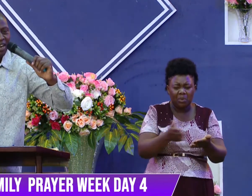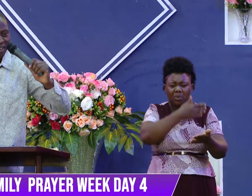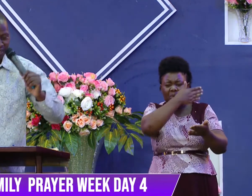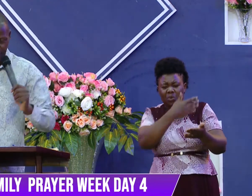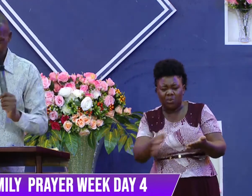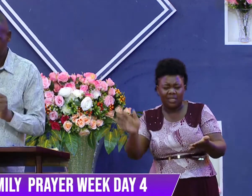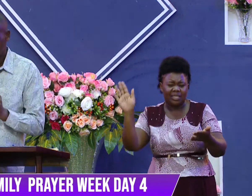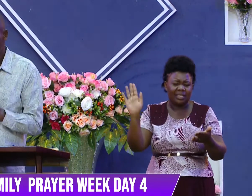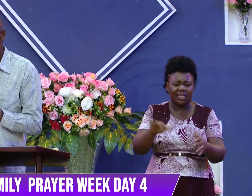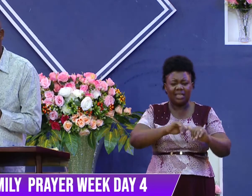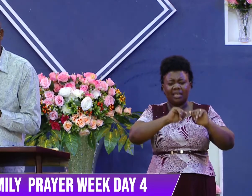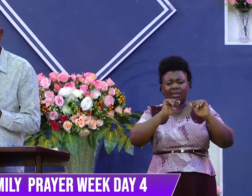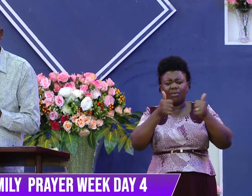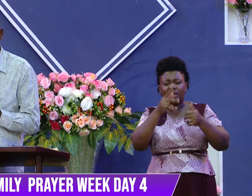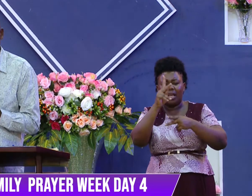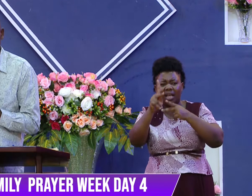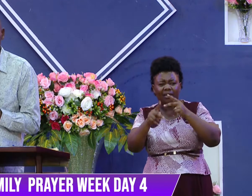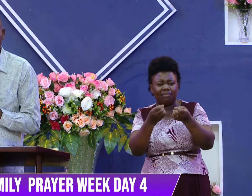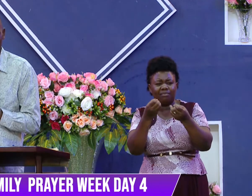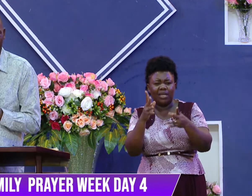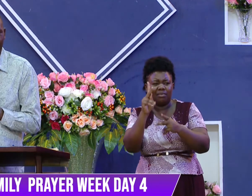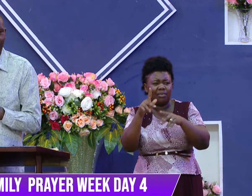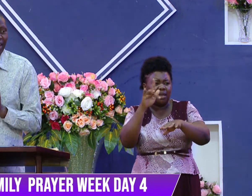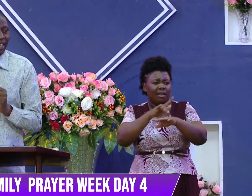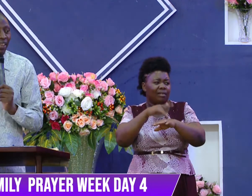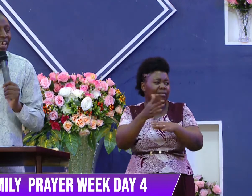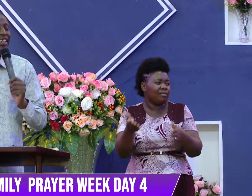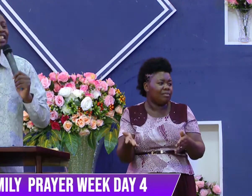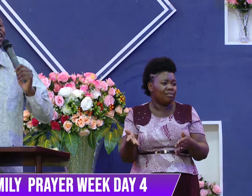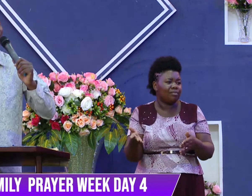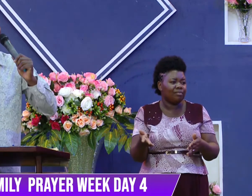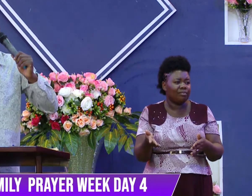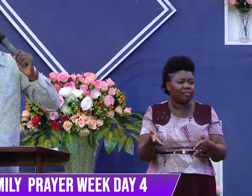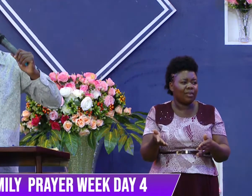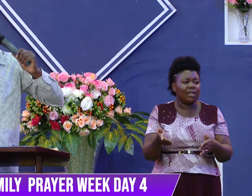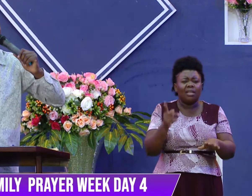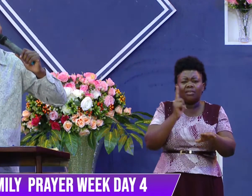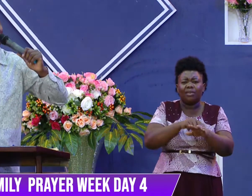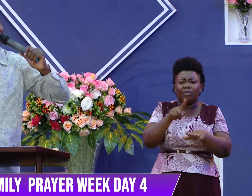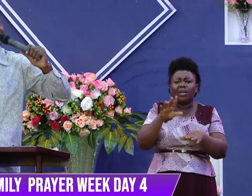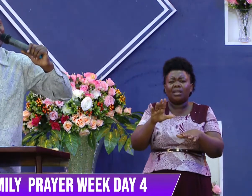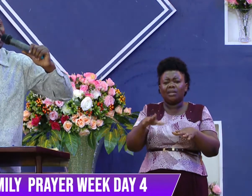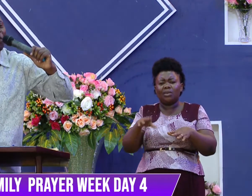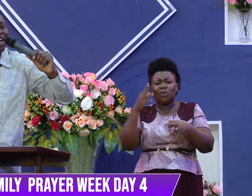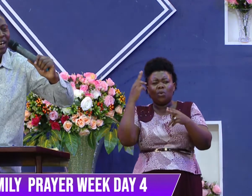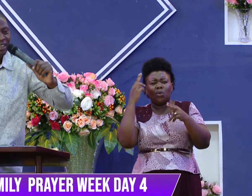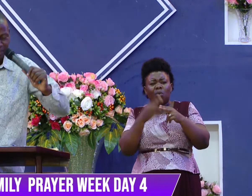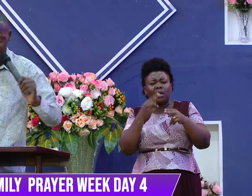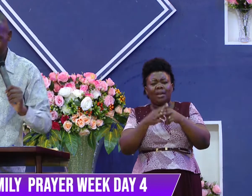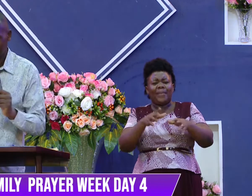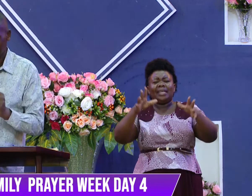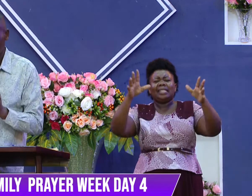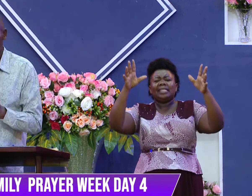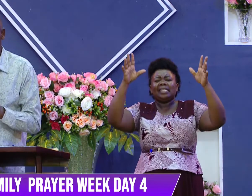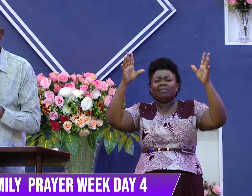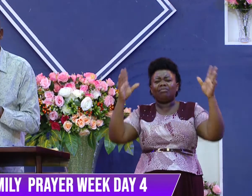level, let it be that you are an artist who can really impact nations. Let it